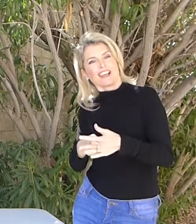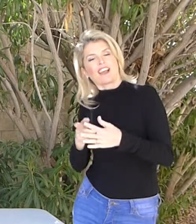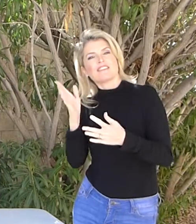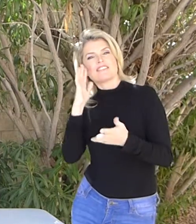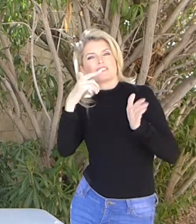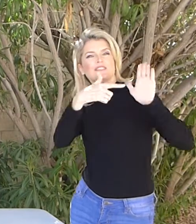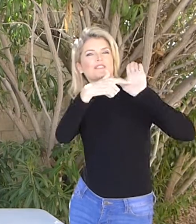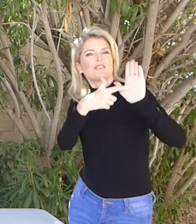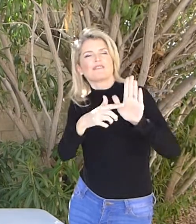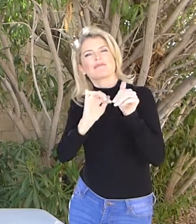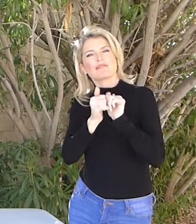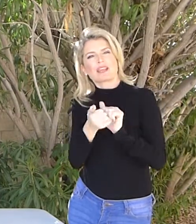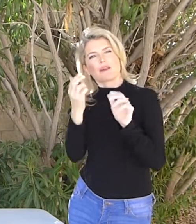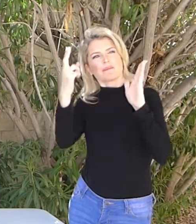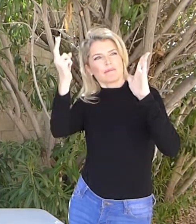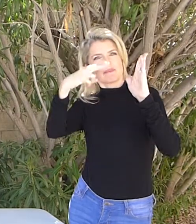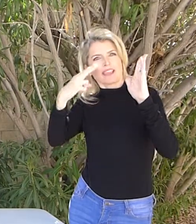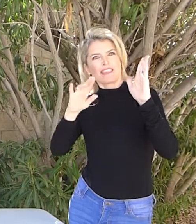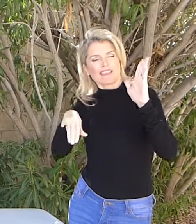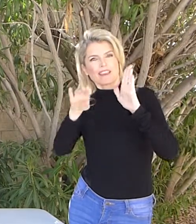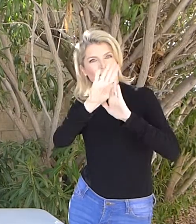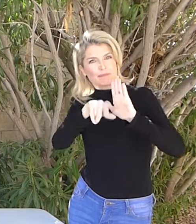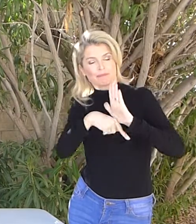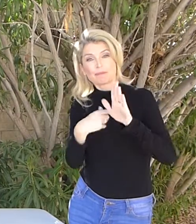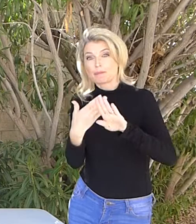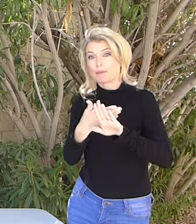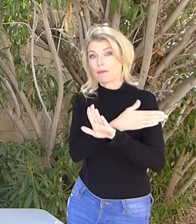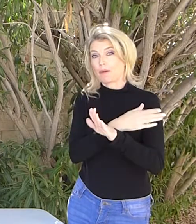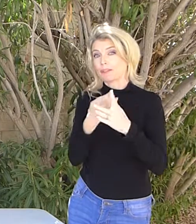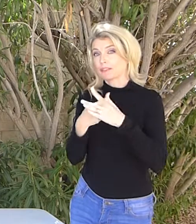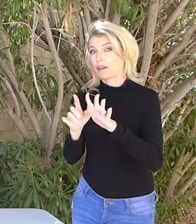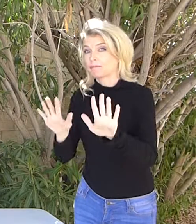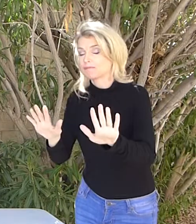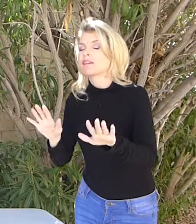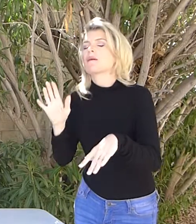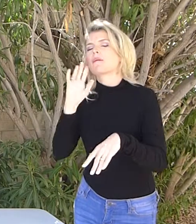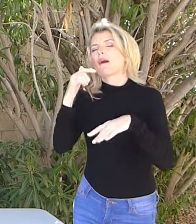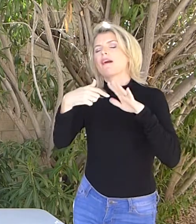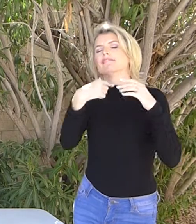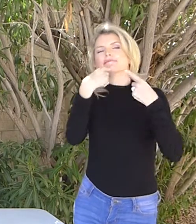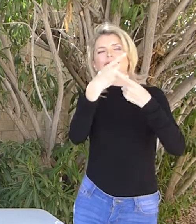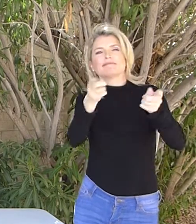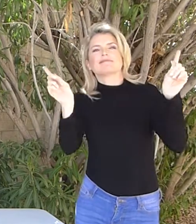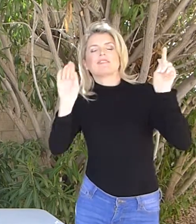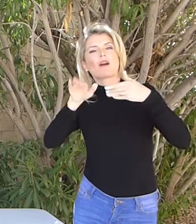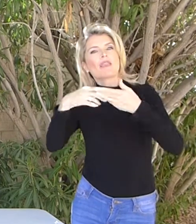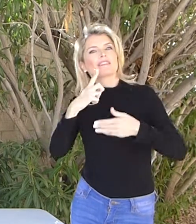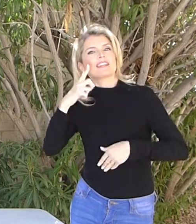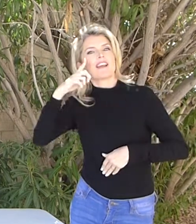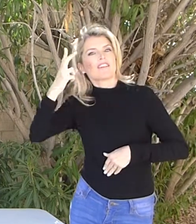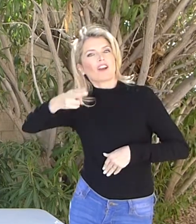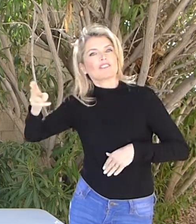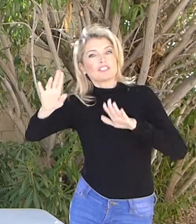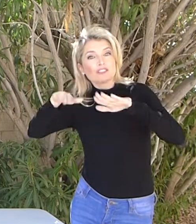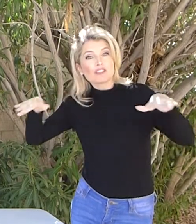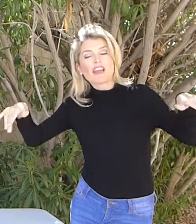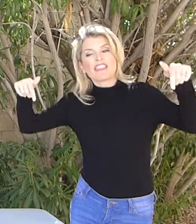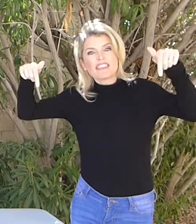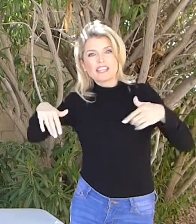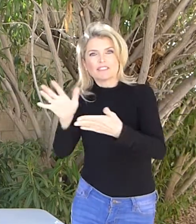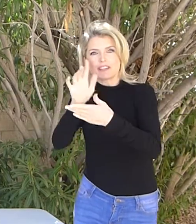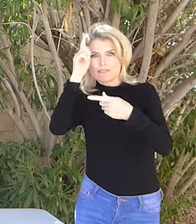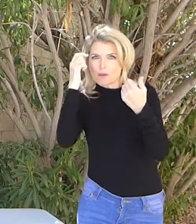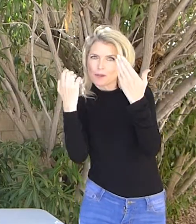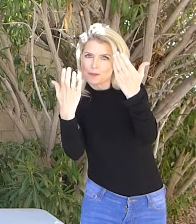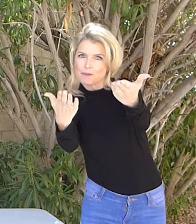show you how to paint this background. But before we do that, we just wanted to tell all of the deaf and hard of hearing kids out there that this video is